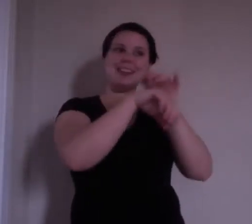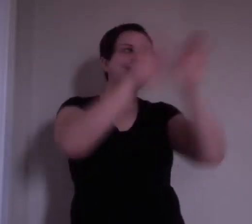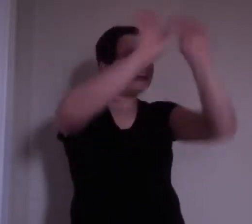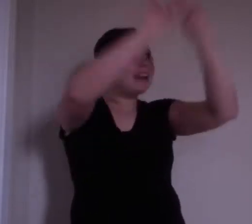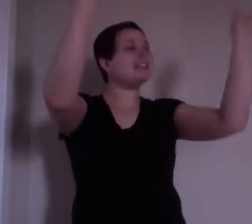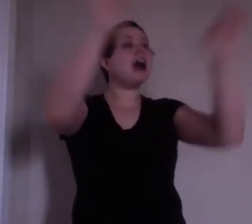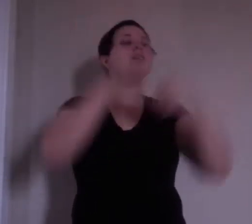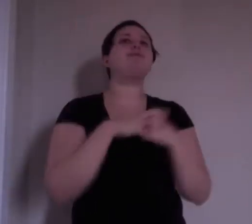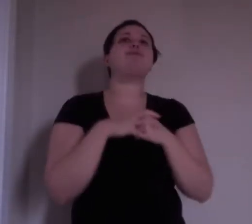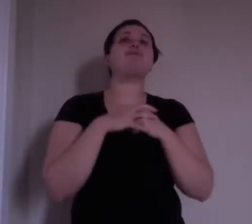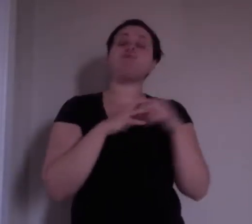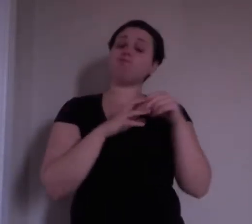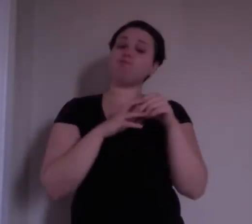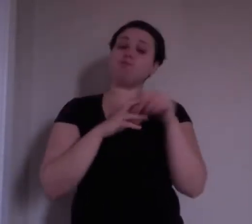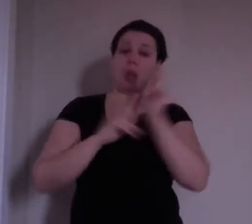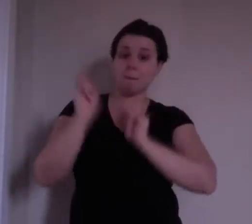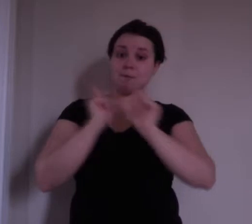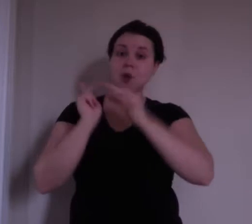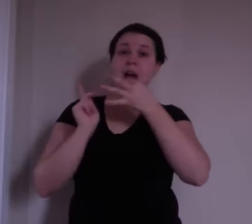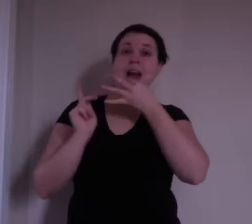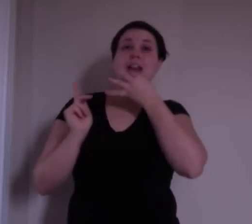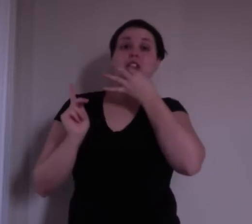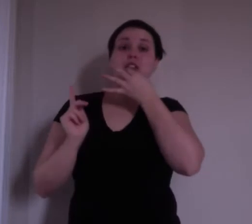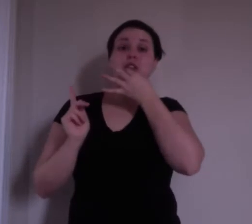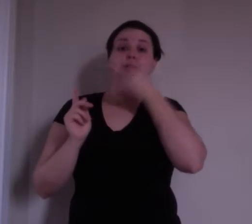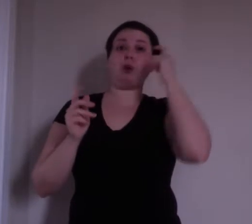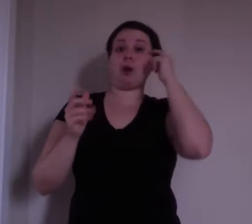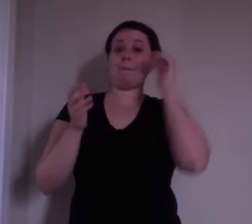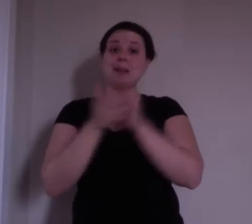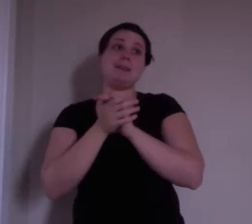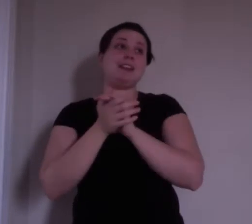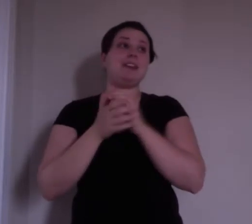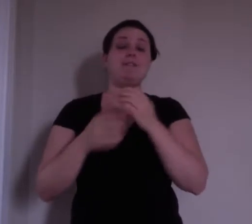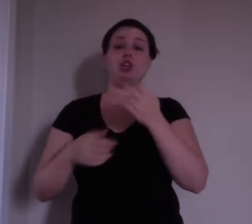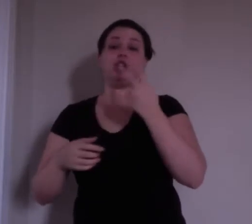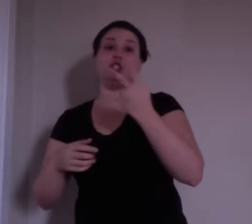had become stuck together in the throes of passion